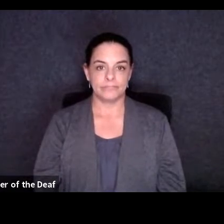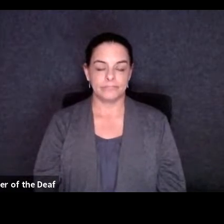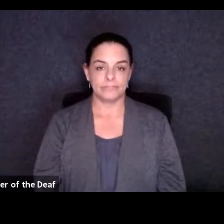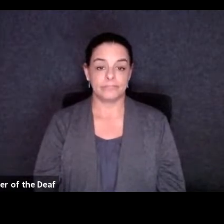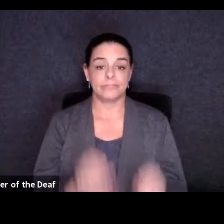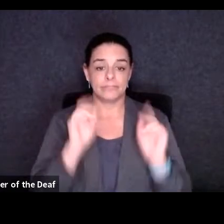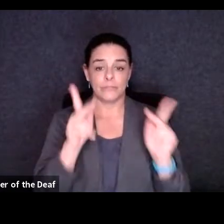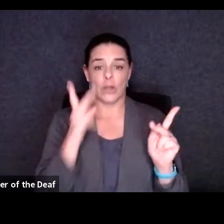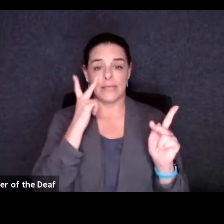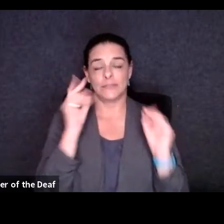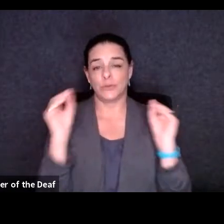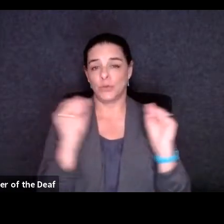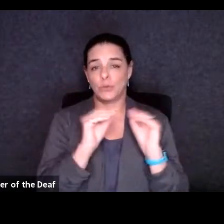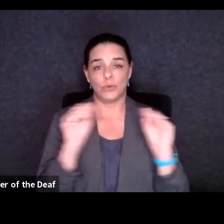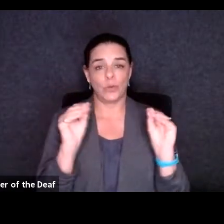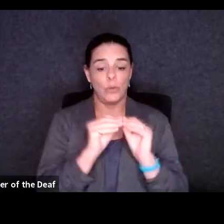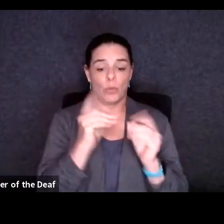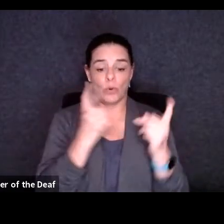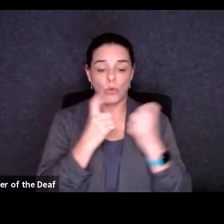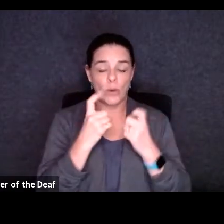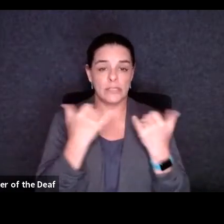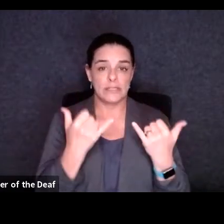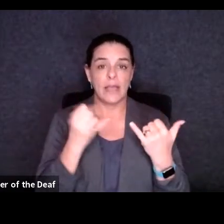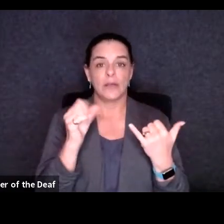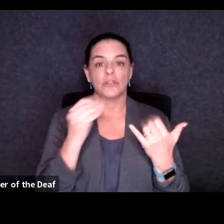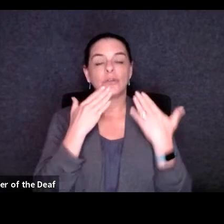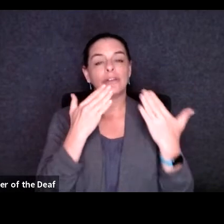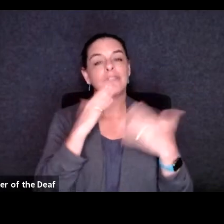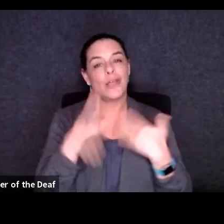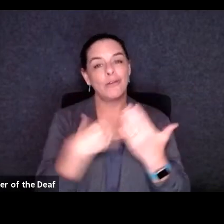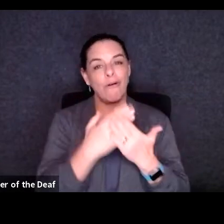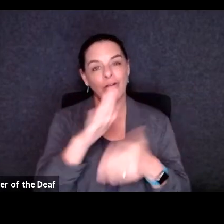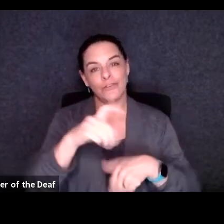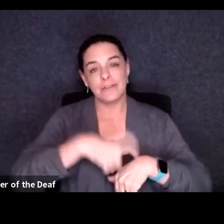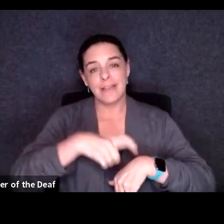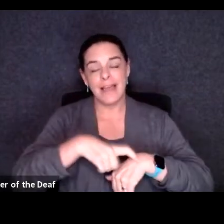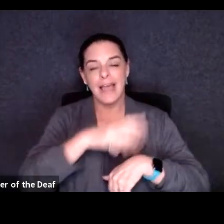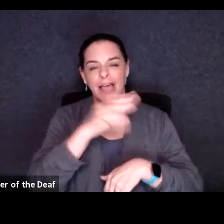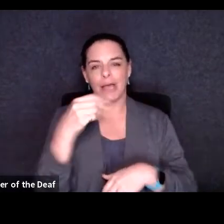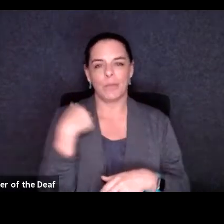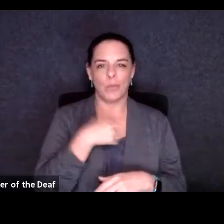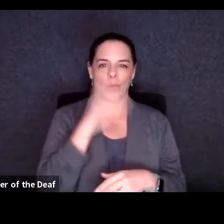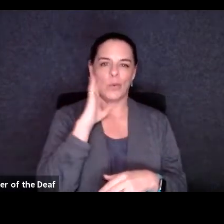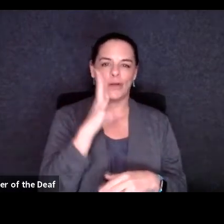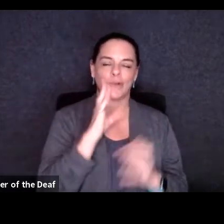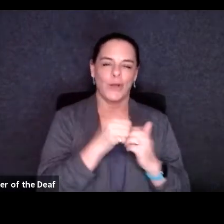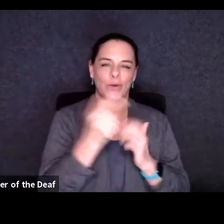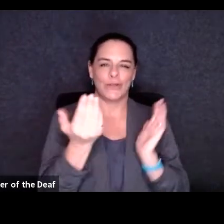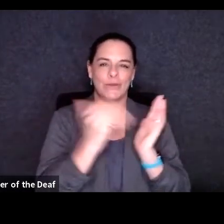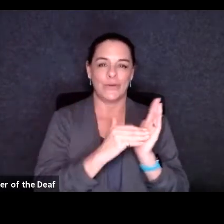All right, not seeing any other questions come in. So thank you all for your time, and we will talk with you